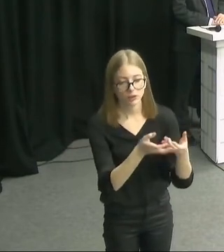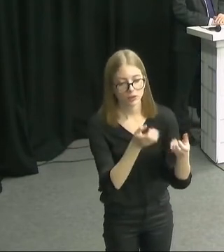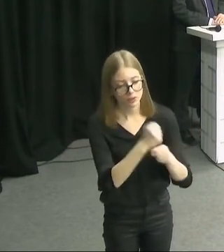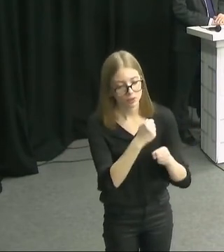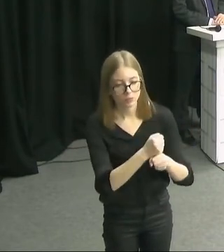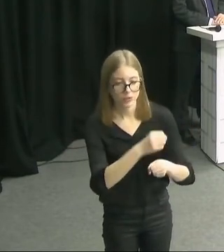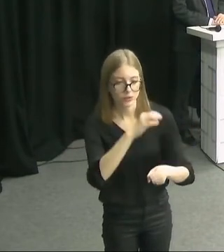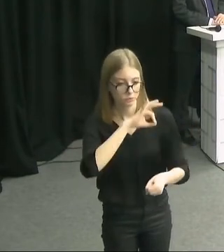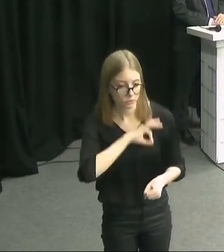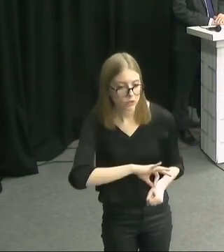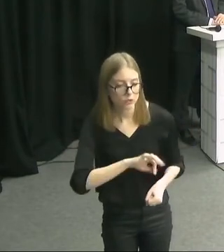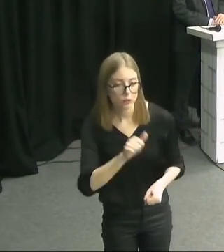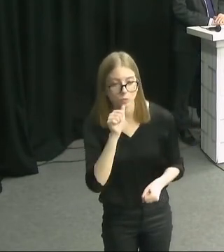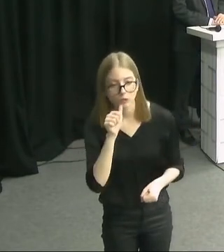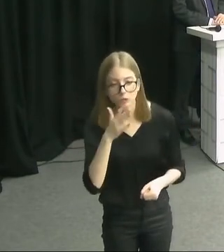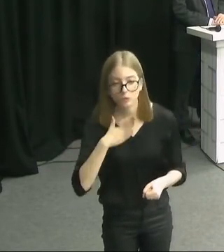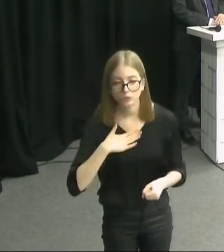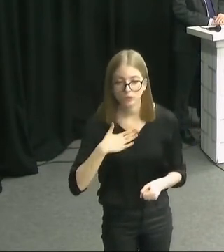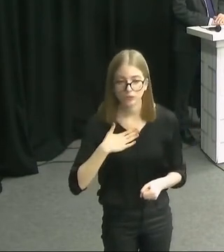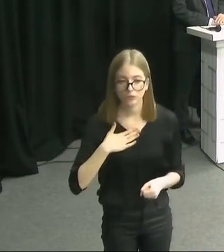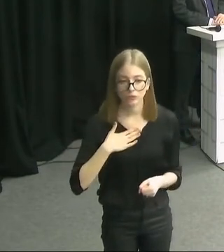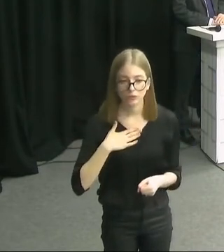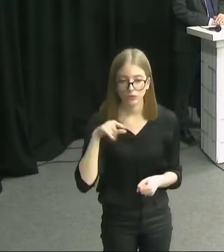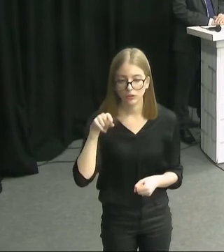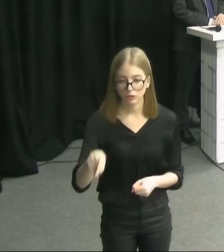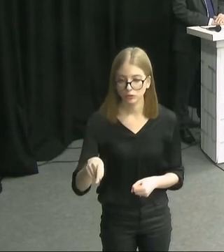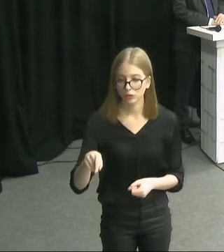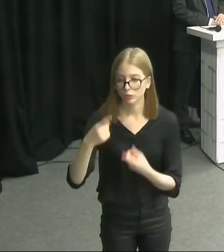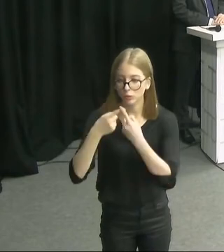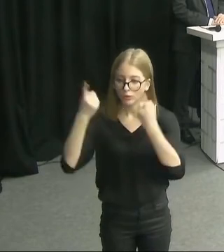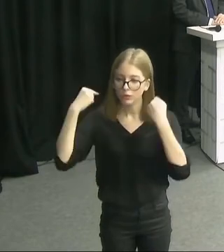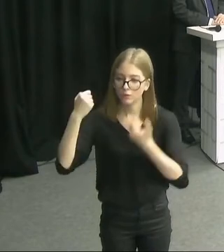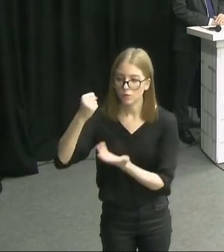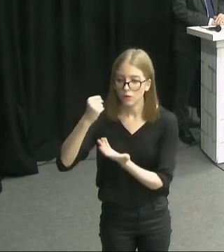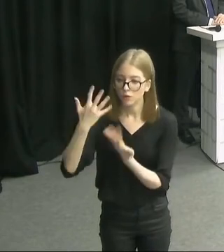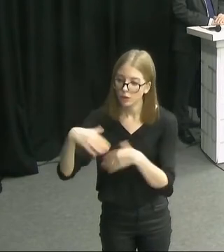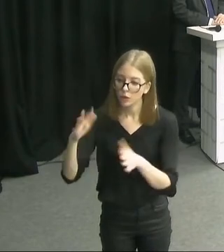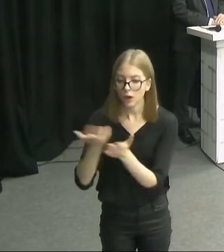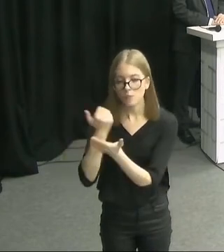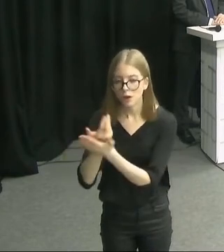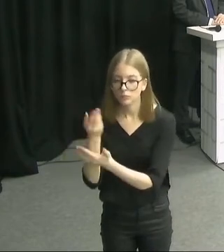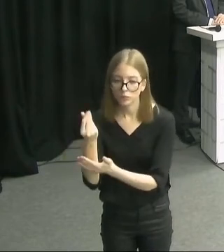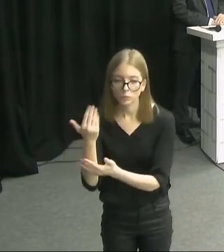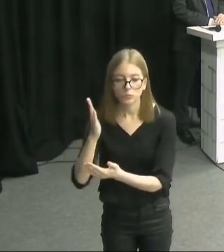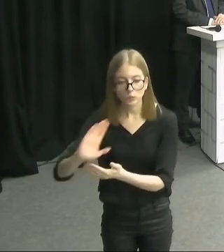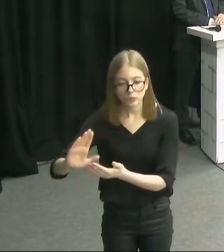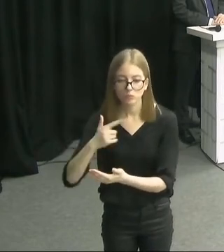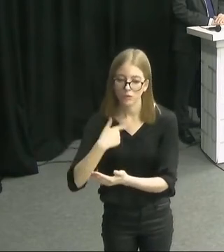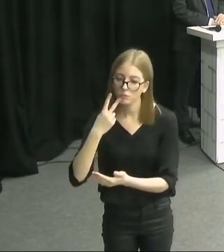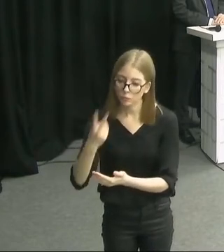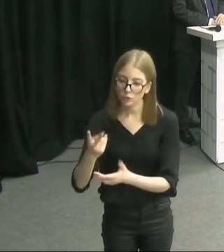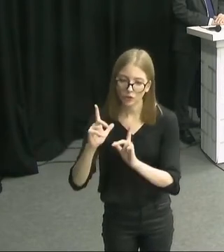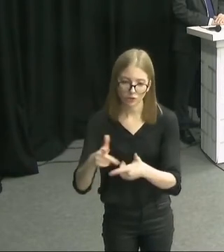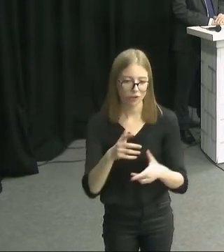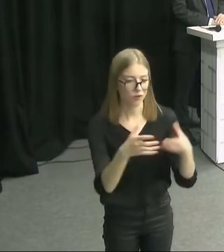the first endowments to our fund from the wills of the alumni. So that will be the proof that we're doing a good job with our alumni.